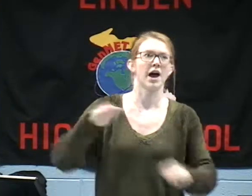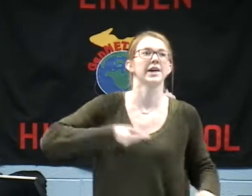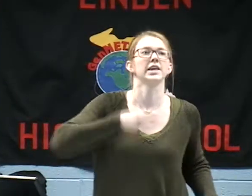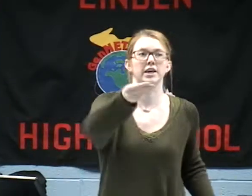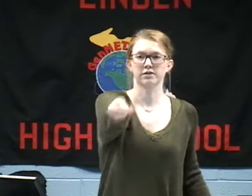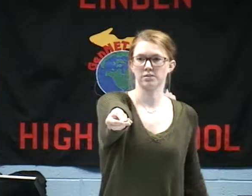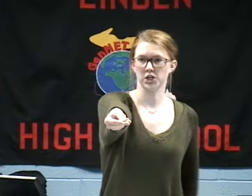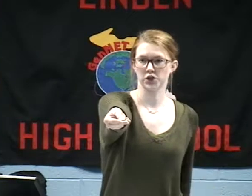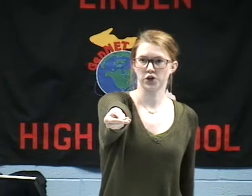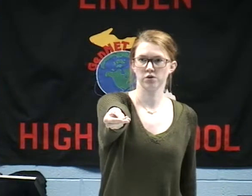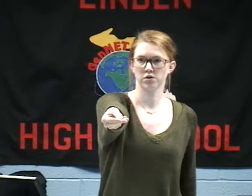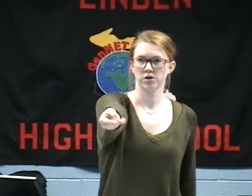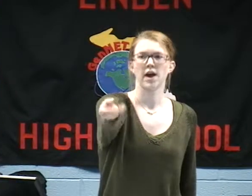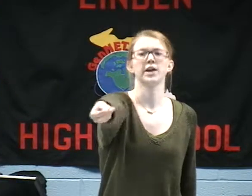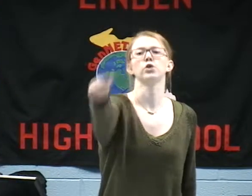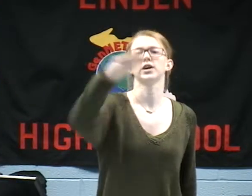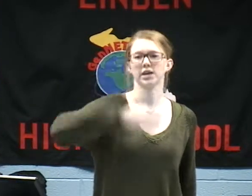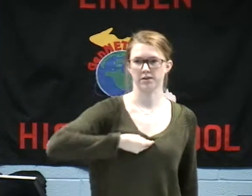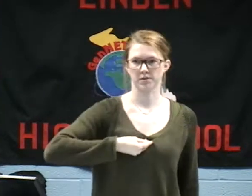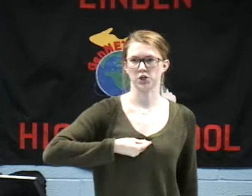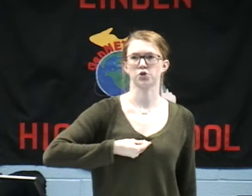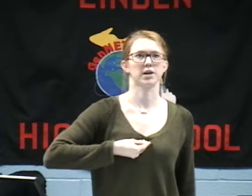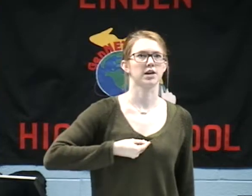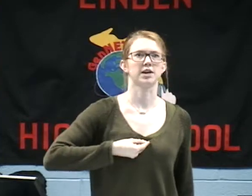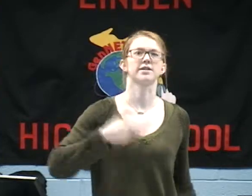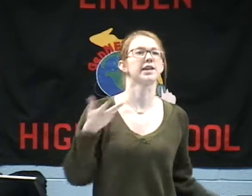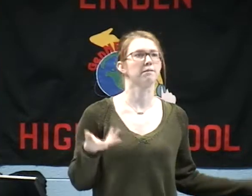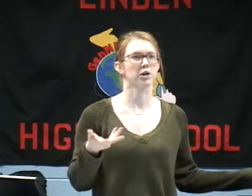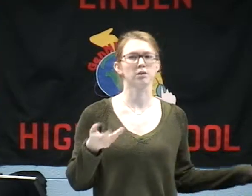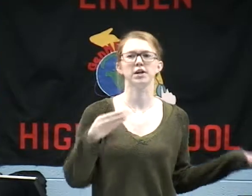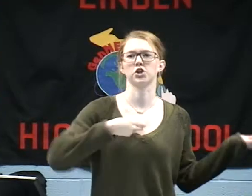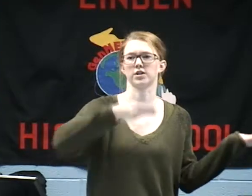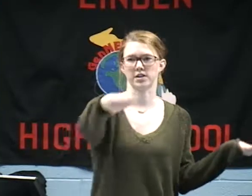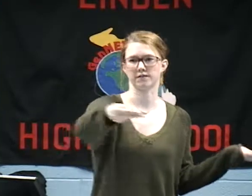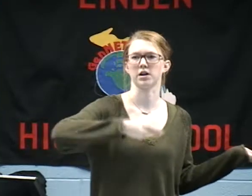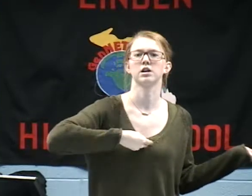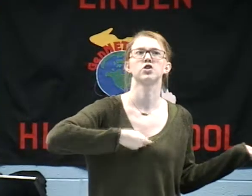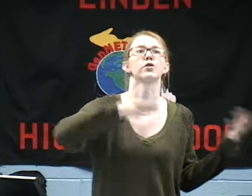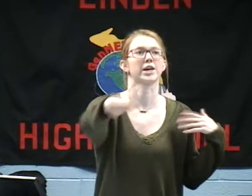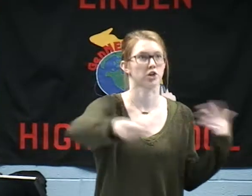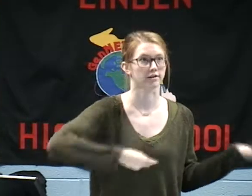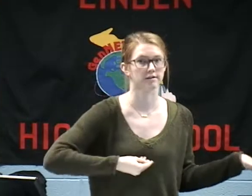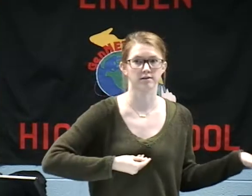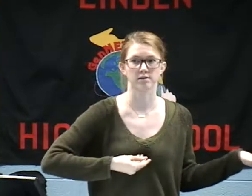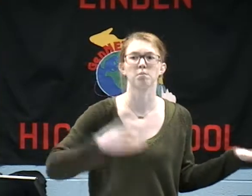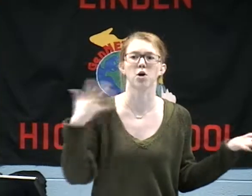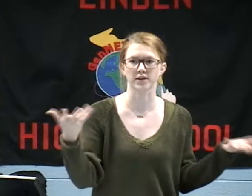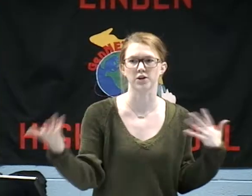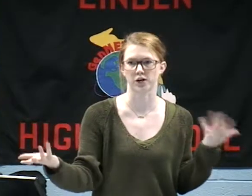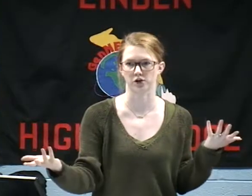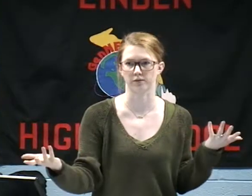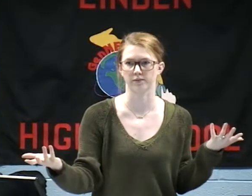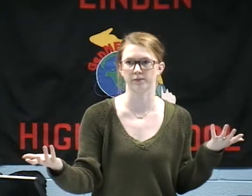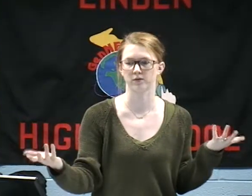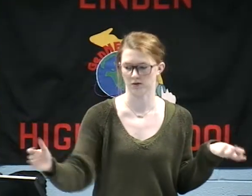can give something to you, and you can give something to me. It's the same verb, it's just a different direction. Multidirectional.